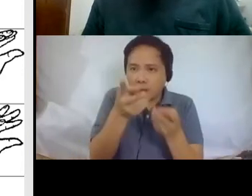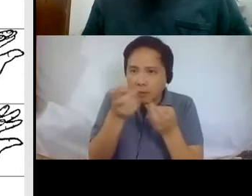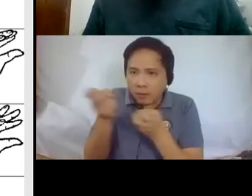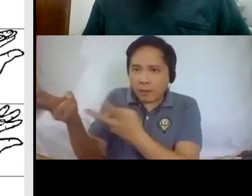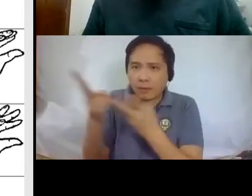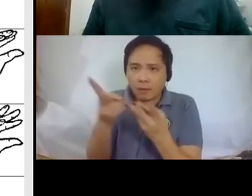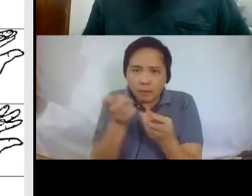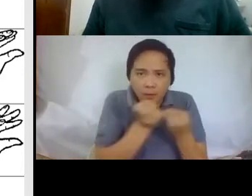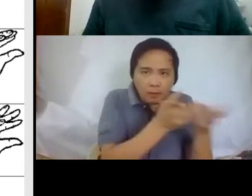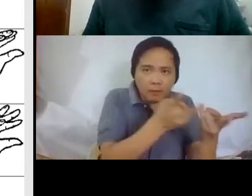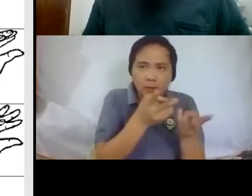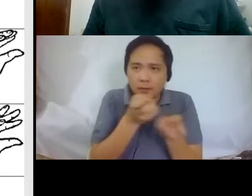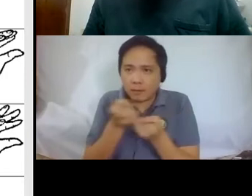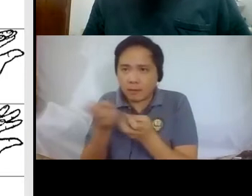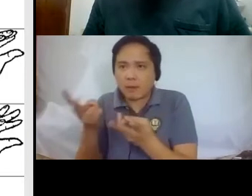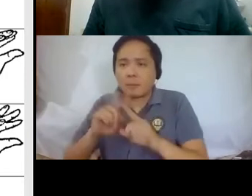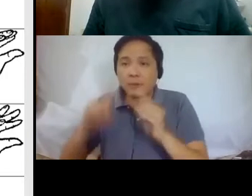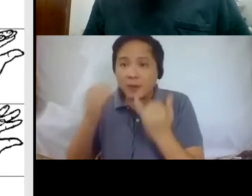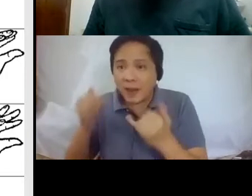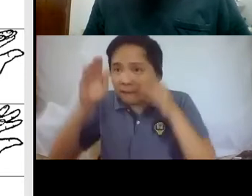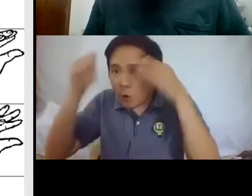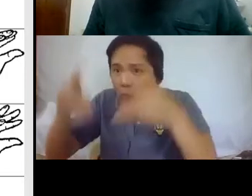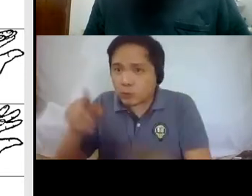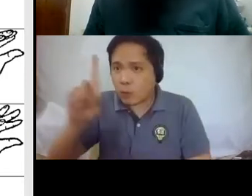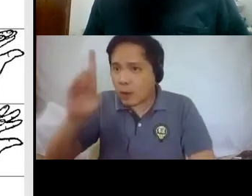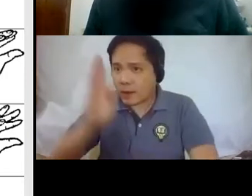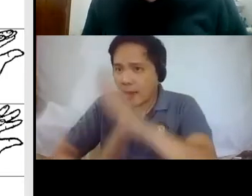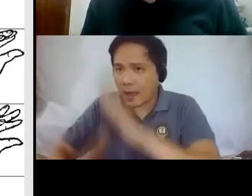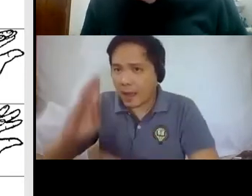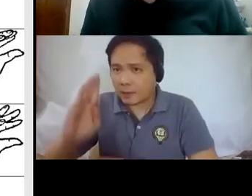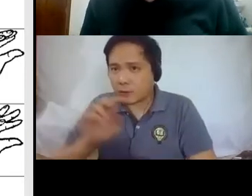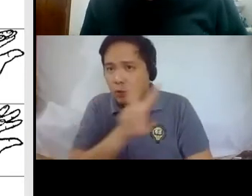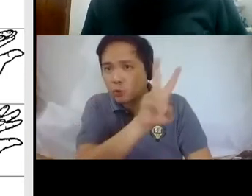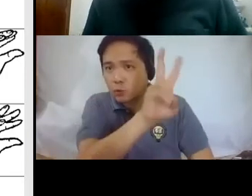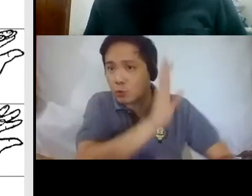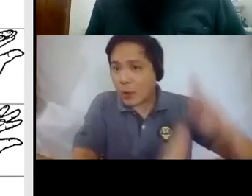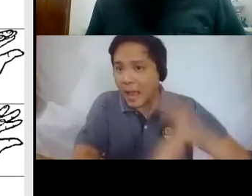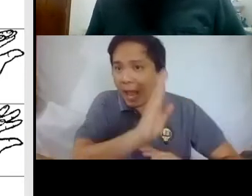but only focus on the one-handed signs. Don't focus on the two-handed signs.